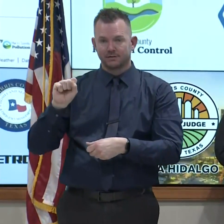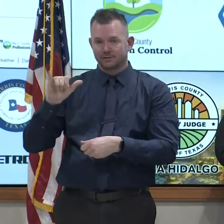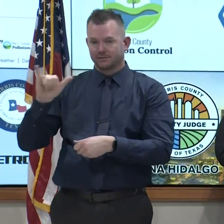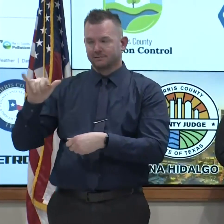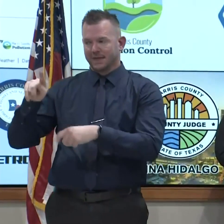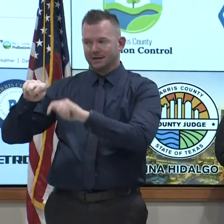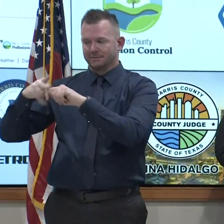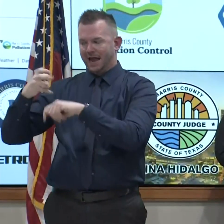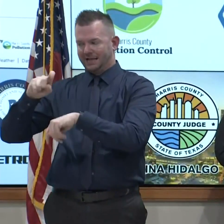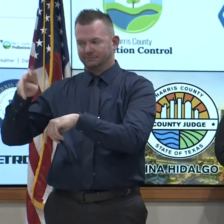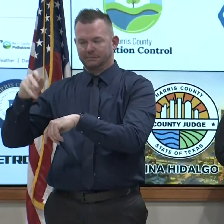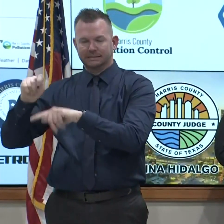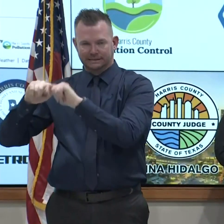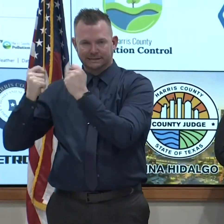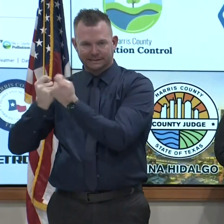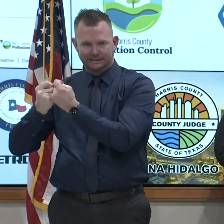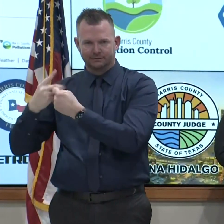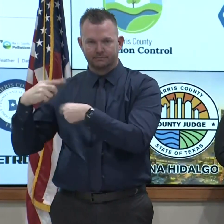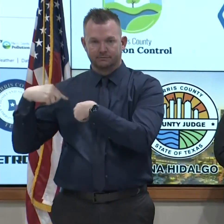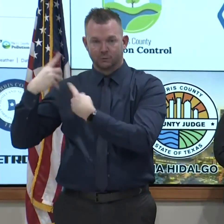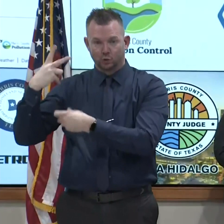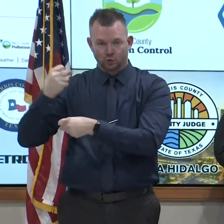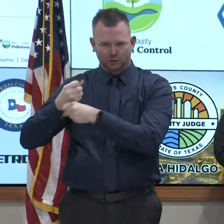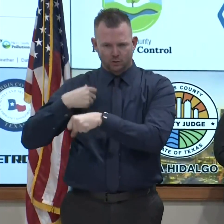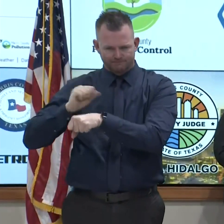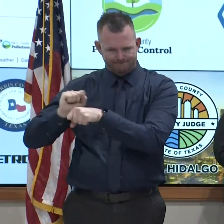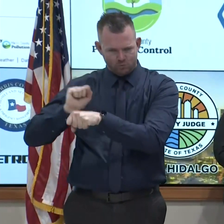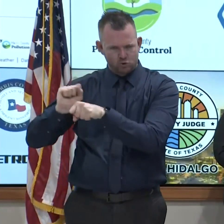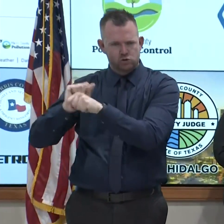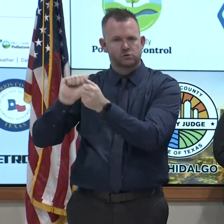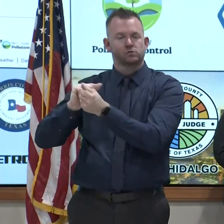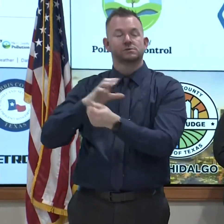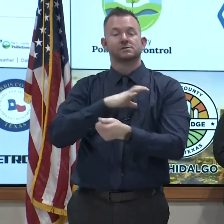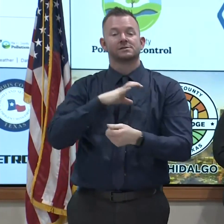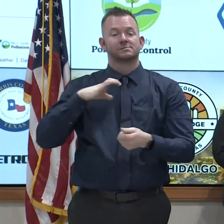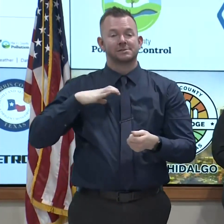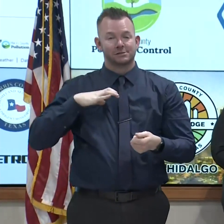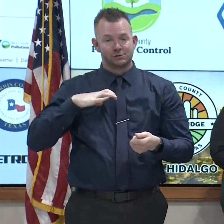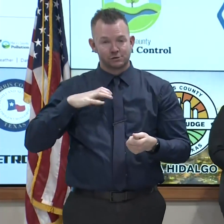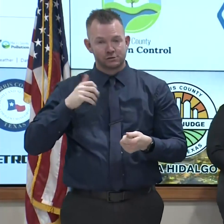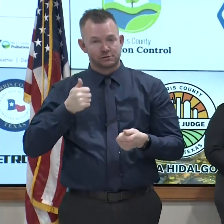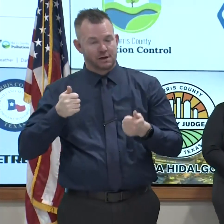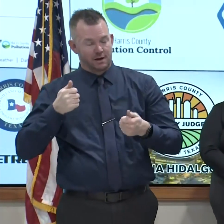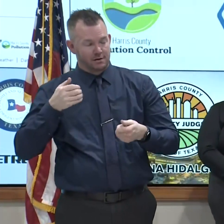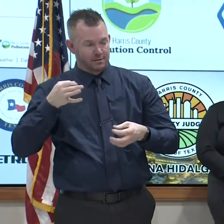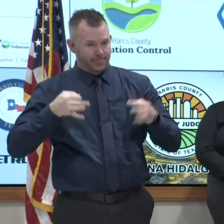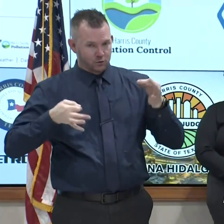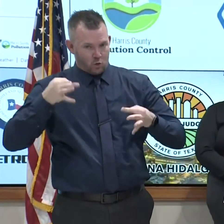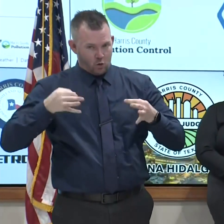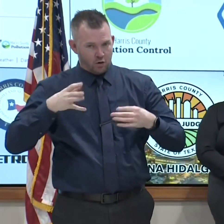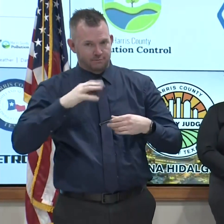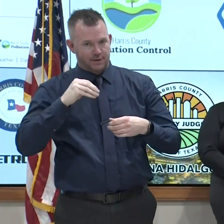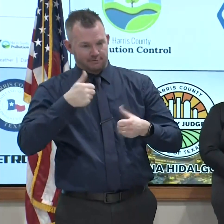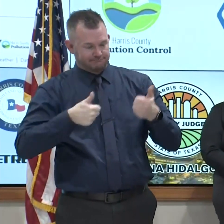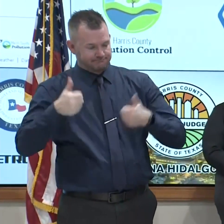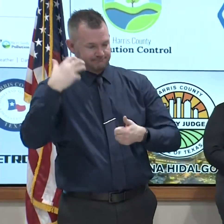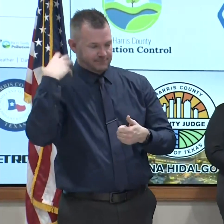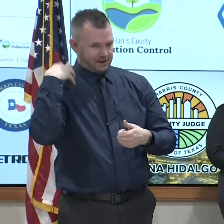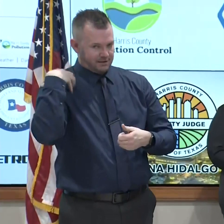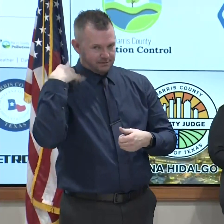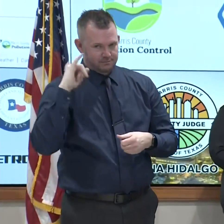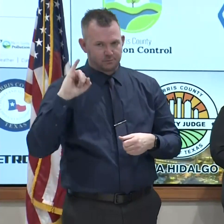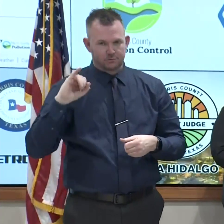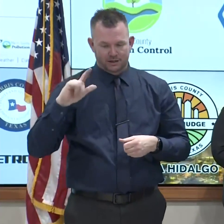with Commissioner's Court to improve the Harris County Fire Marshal's Office Hazmat team response for assistance to our